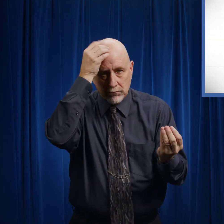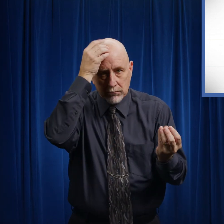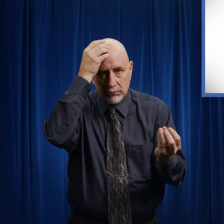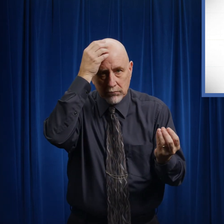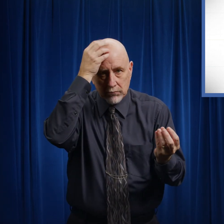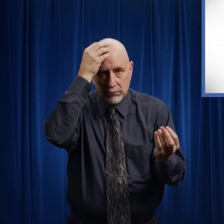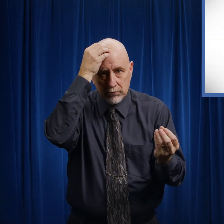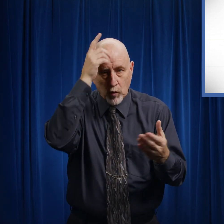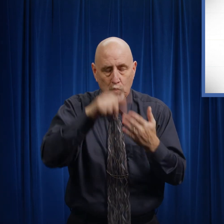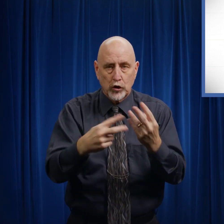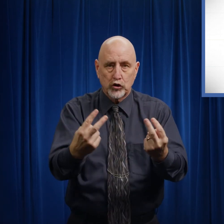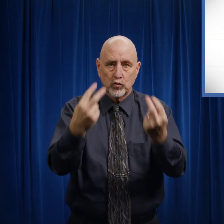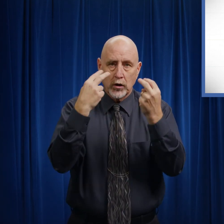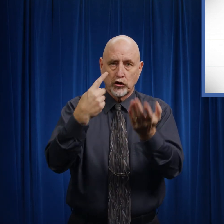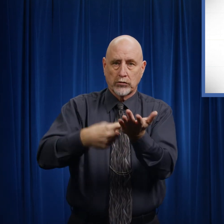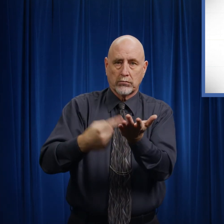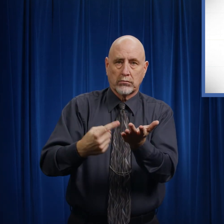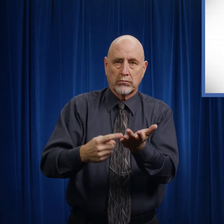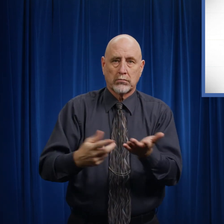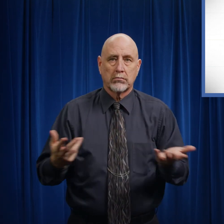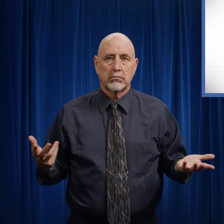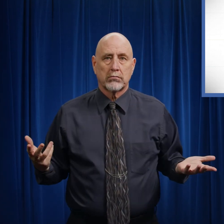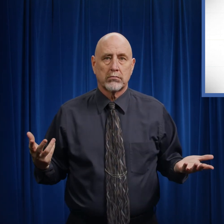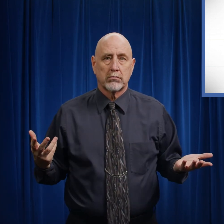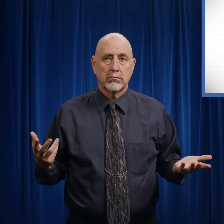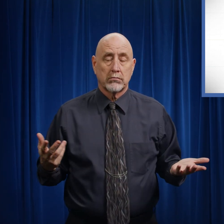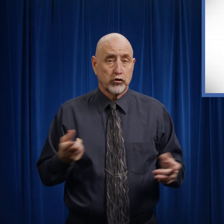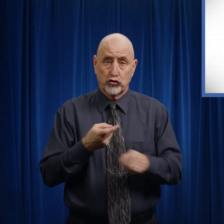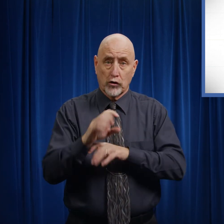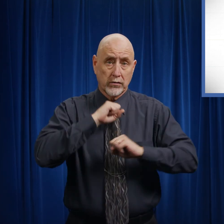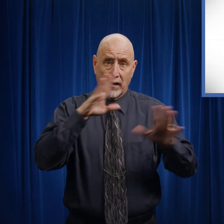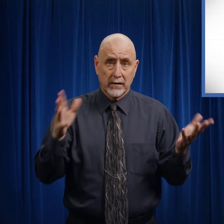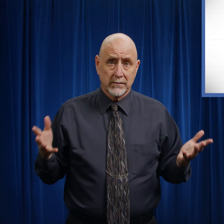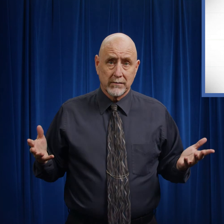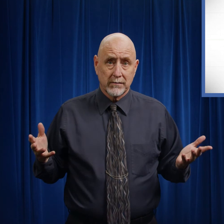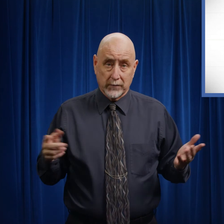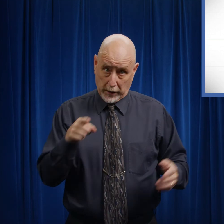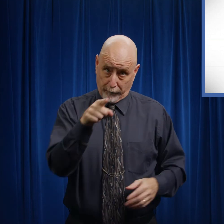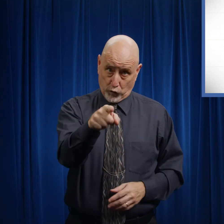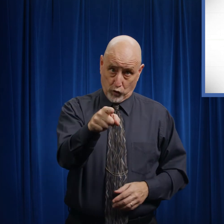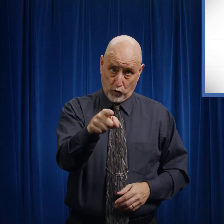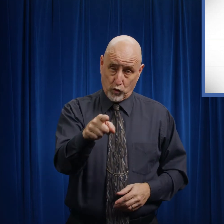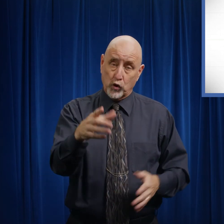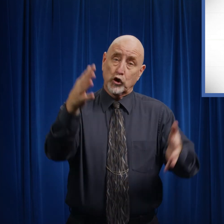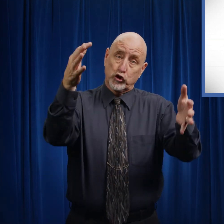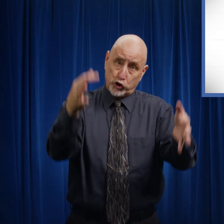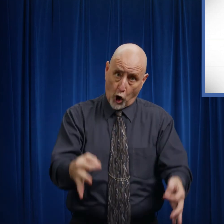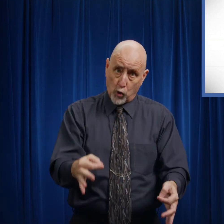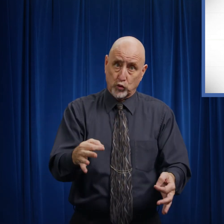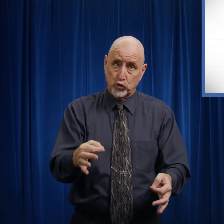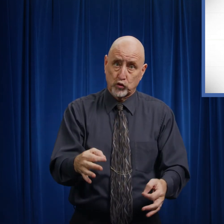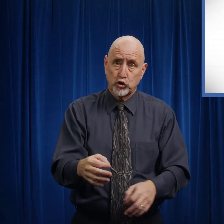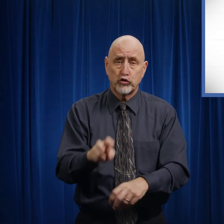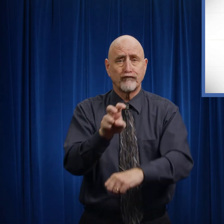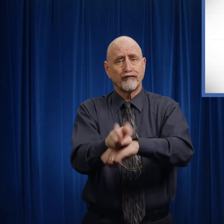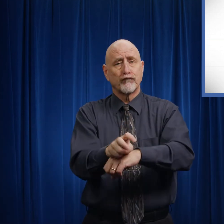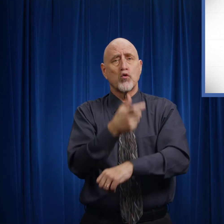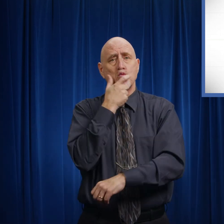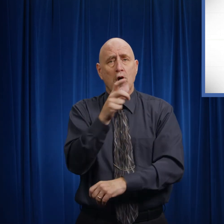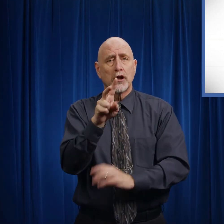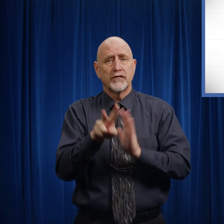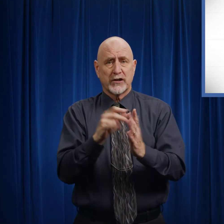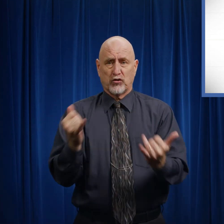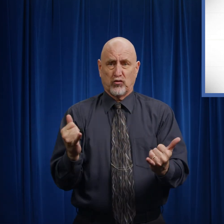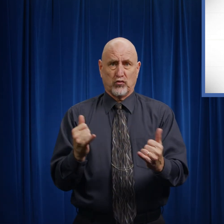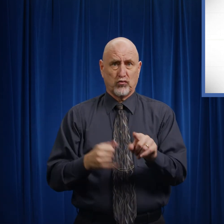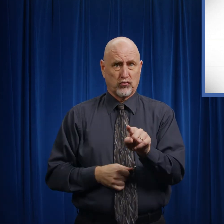what to think about what we are discussing. No joke, really. If you chose to sit